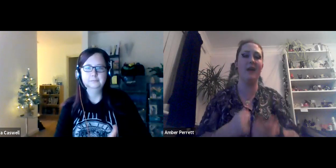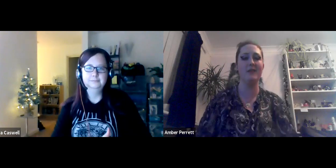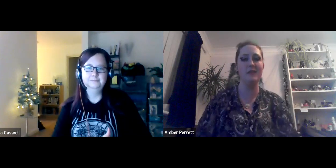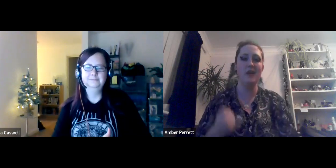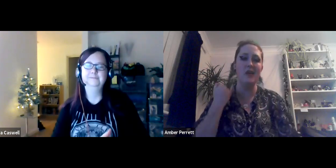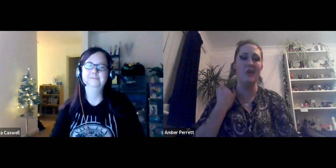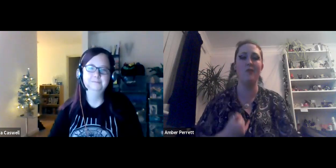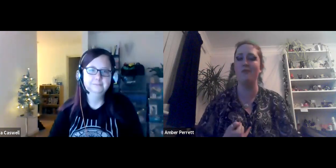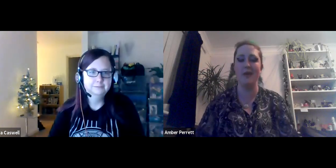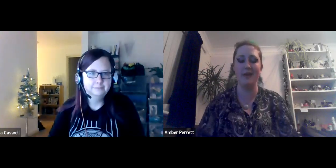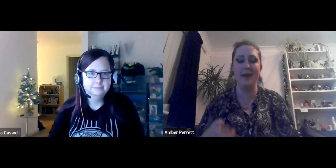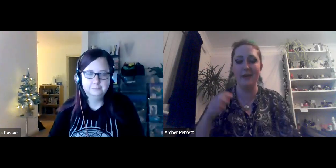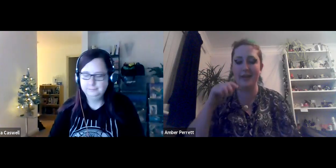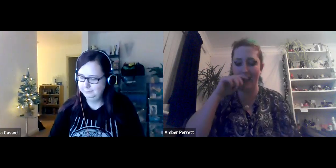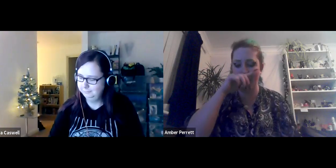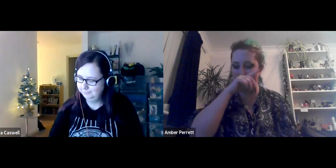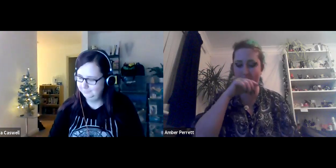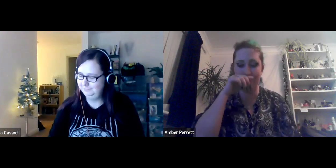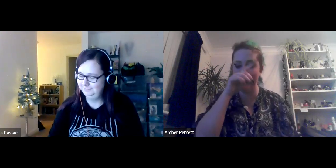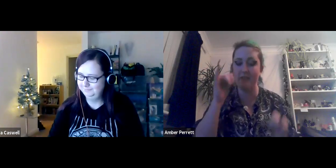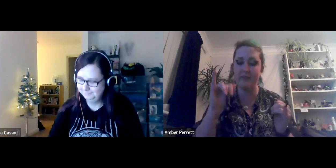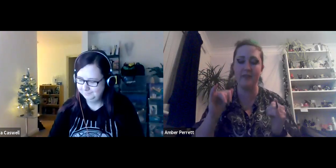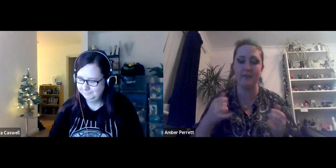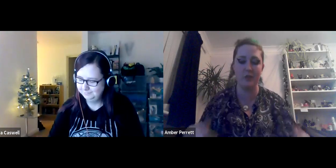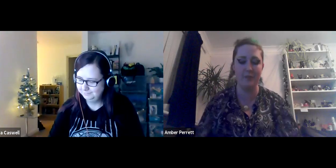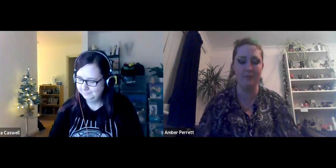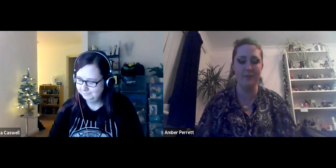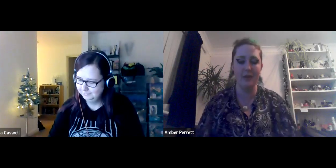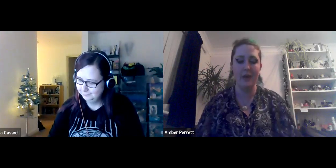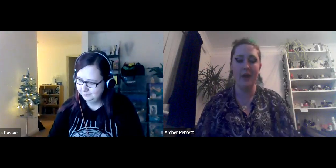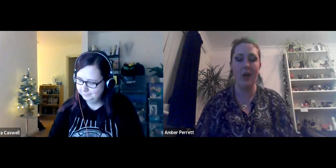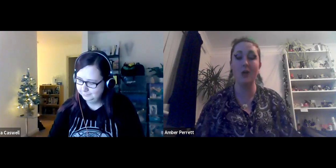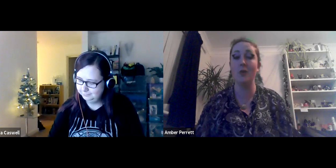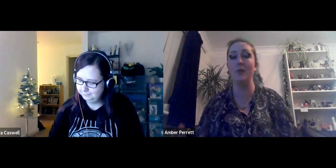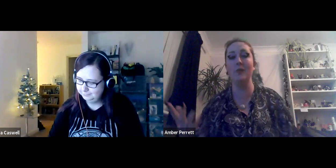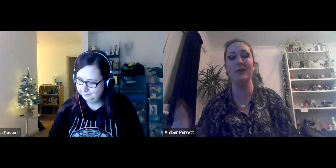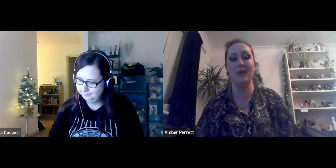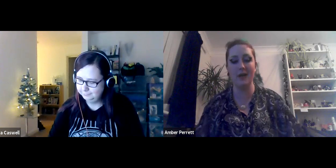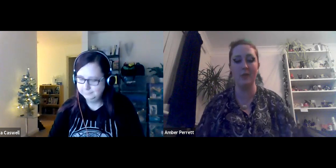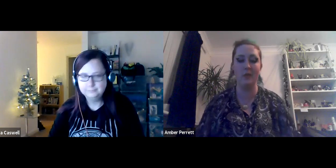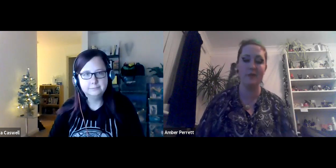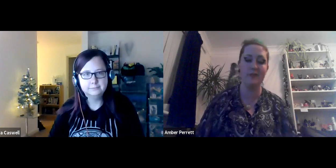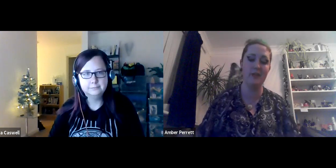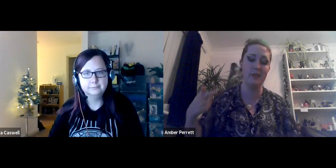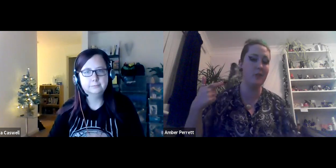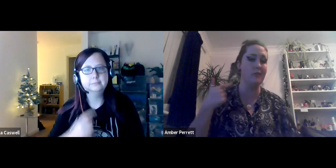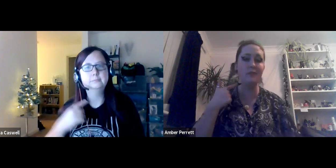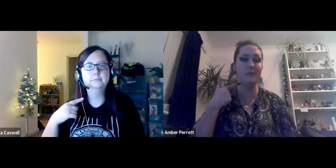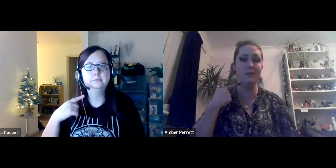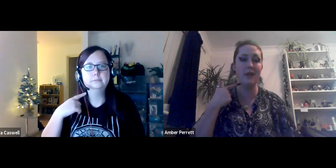hand. You've weak, I don't care, like pinky fingers of doom. Cruel, like what Laura said, you like